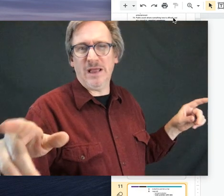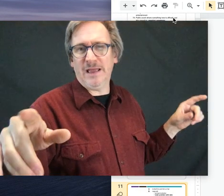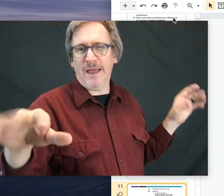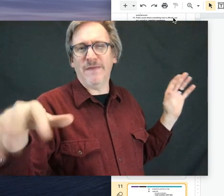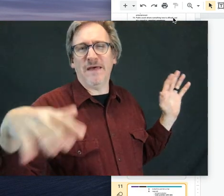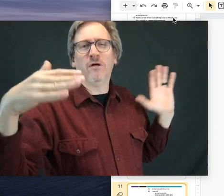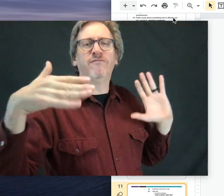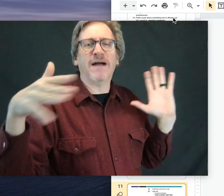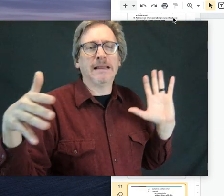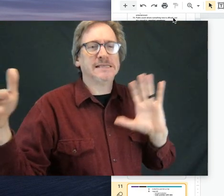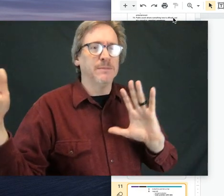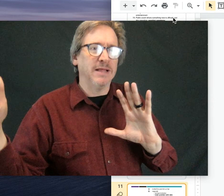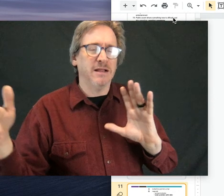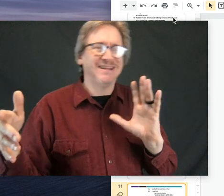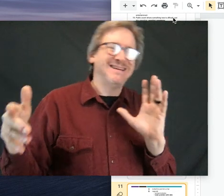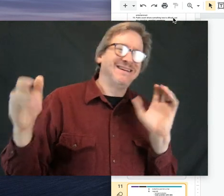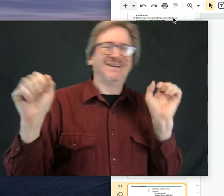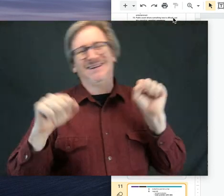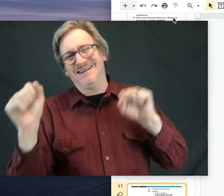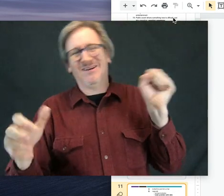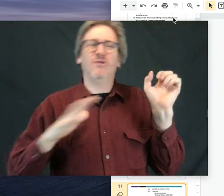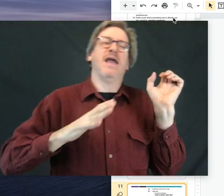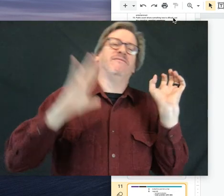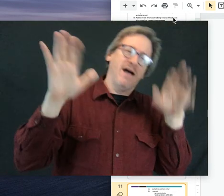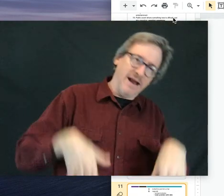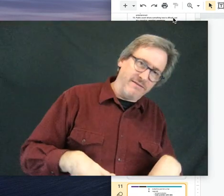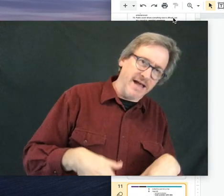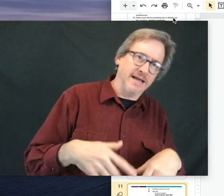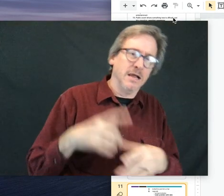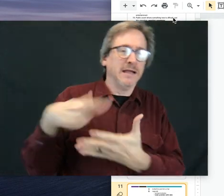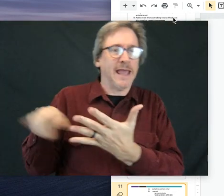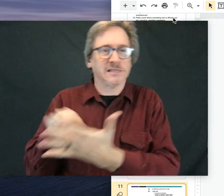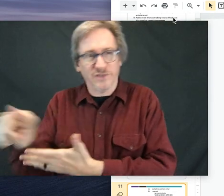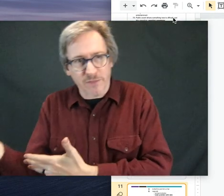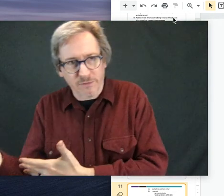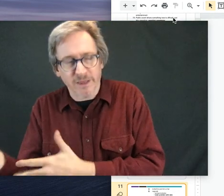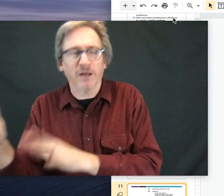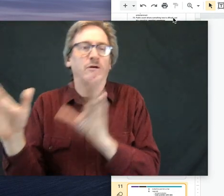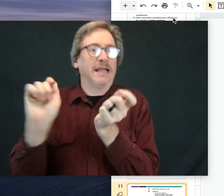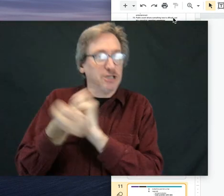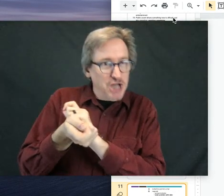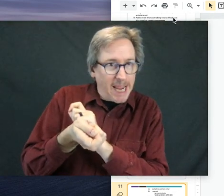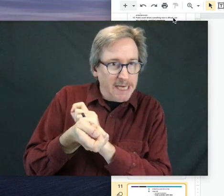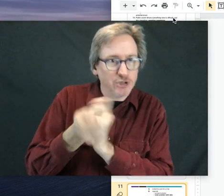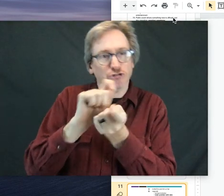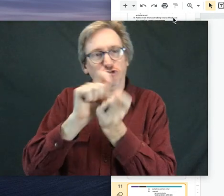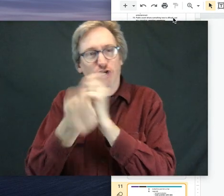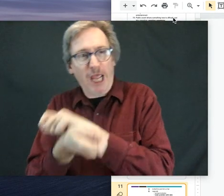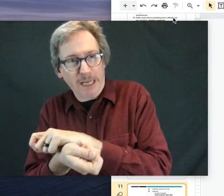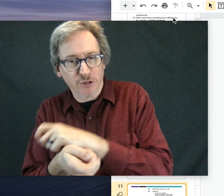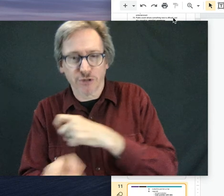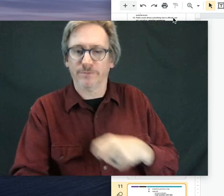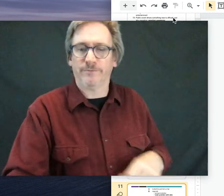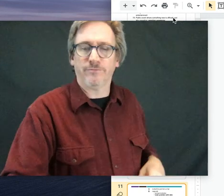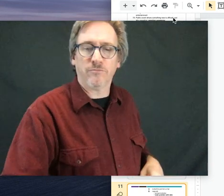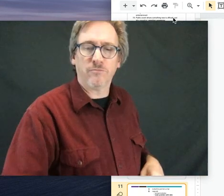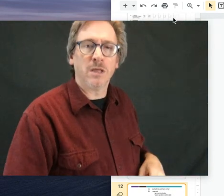So, and then they'll finalize a plan. Okay, fine, I can cancel the other thing, or I can change.